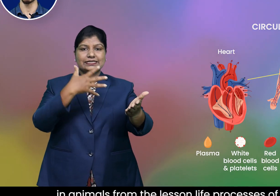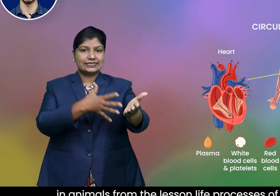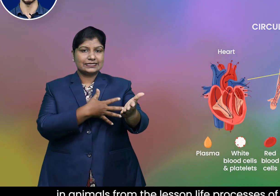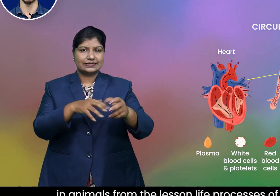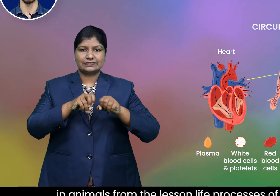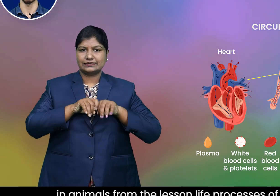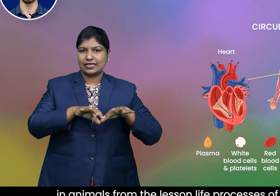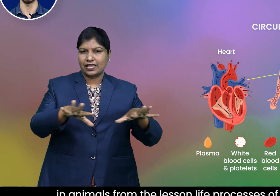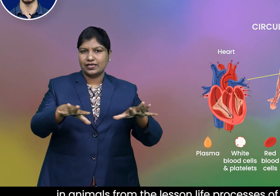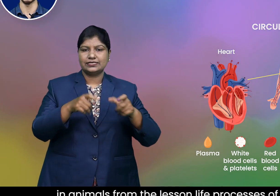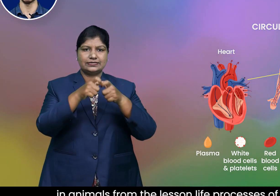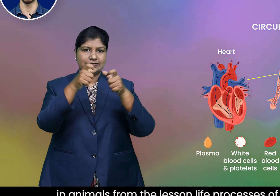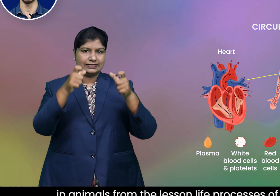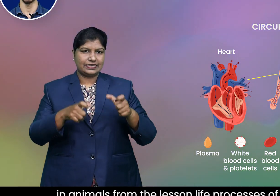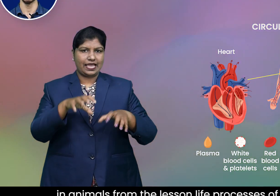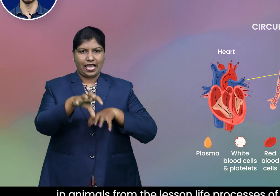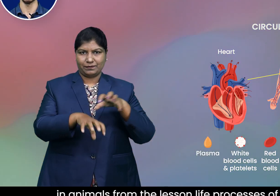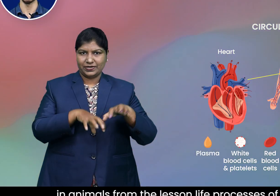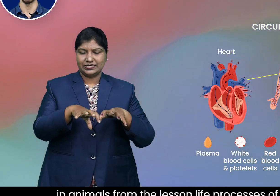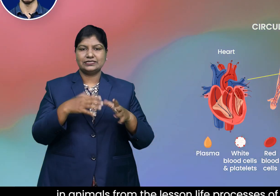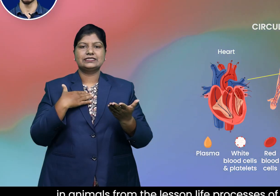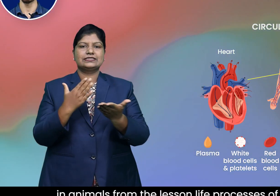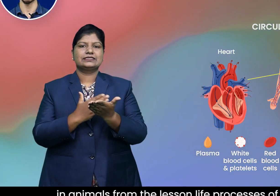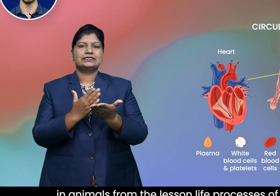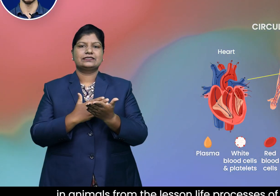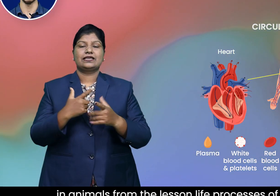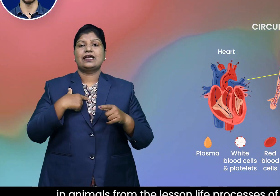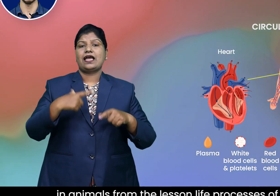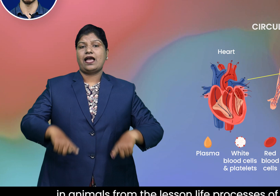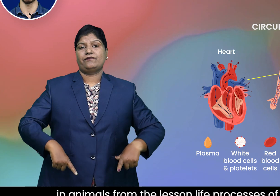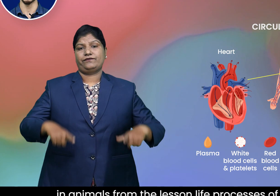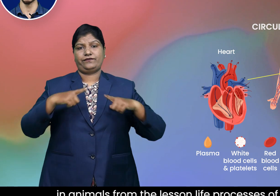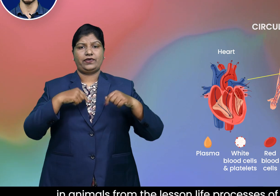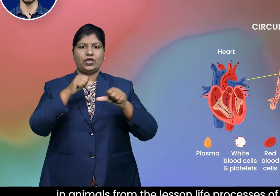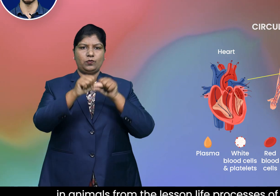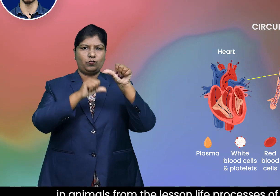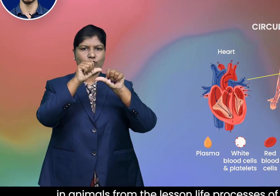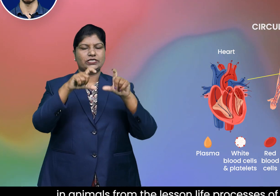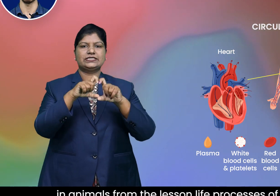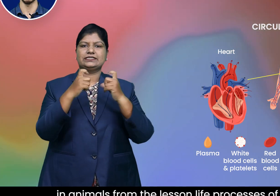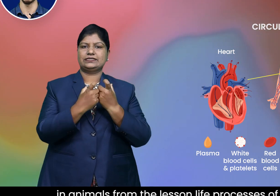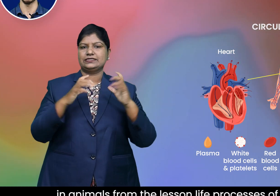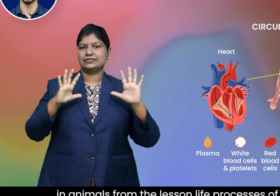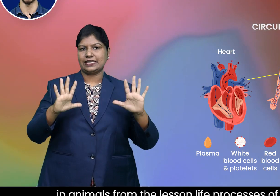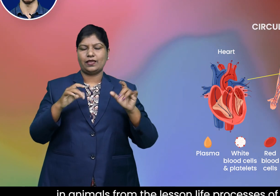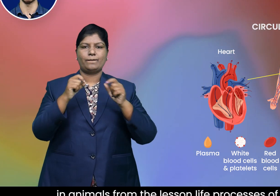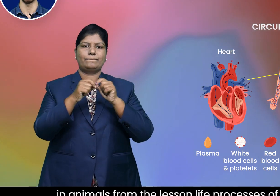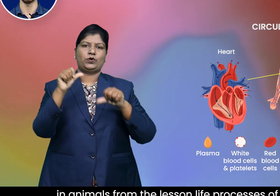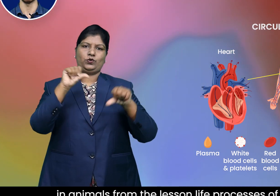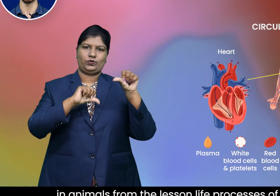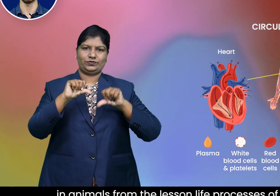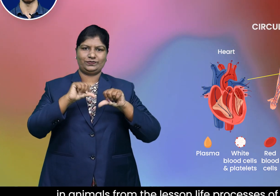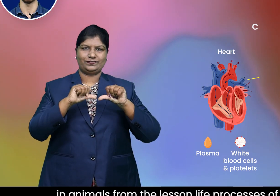in animals from the lesson Life Processes of Class 10 Biology.